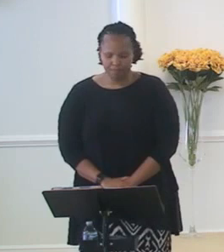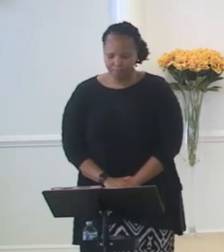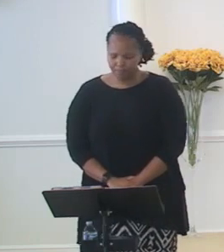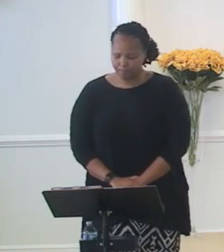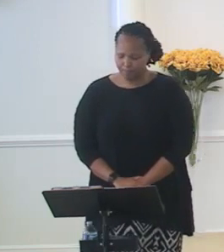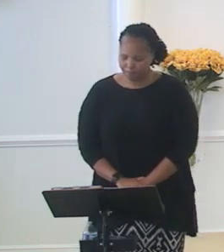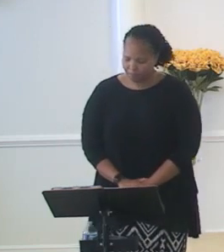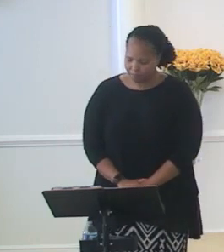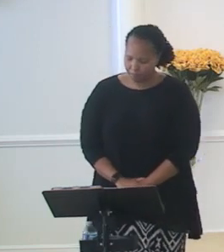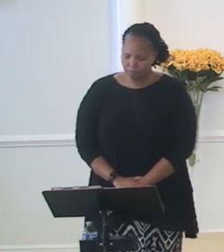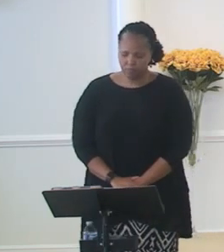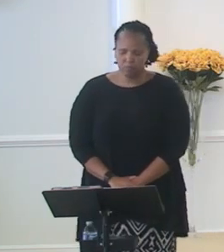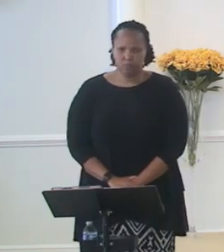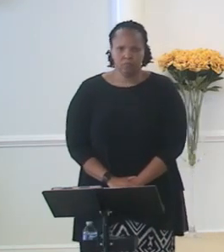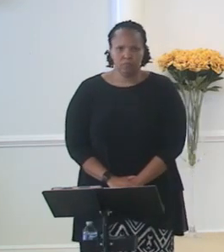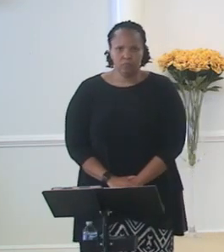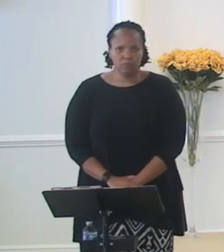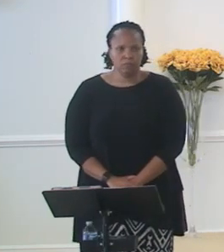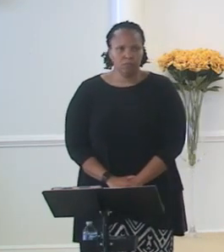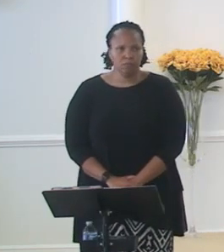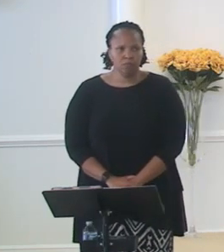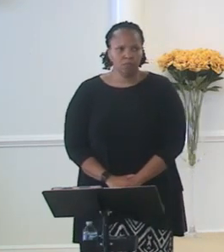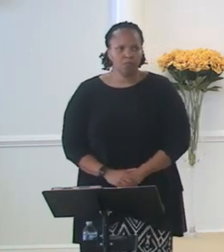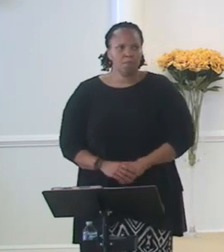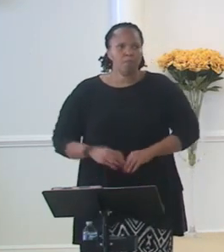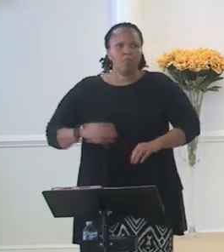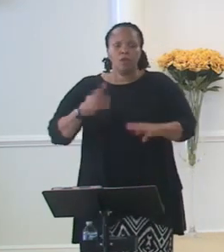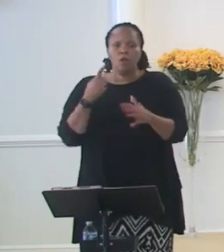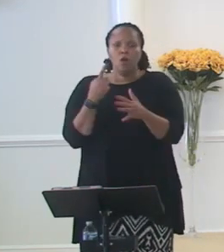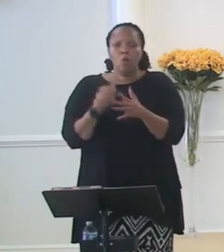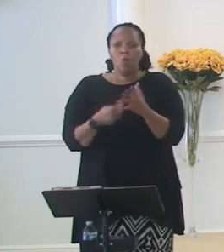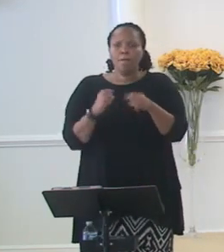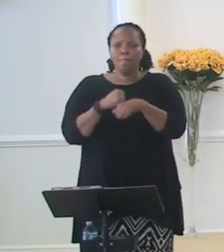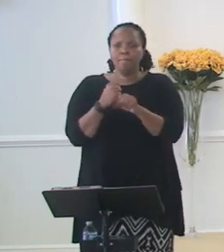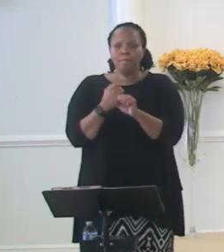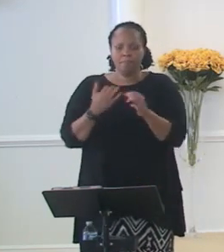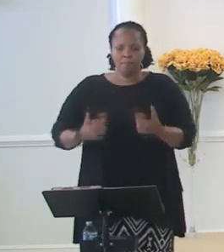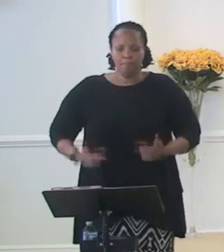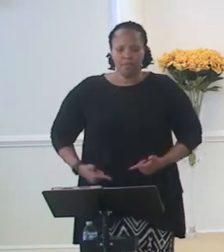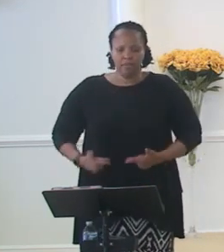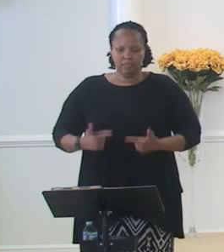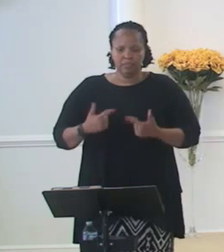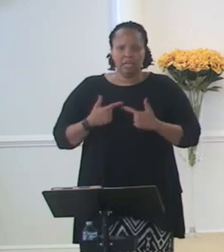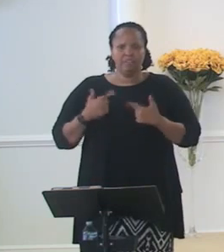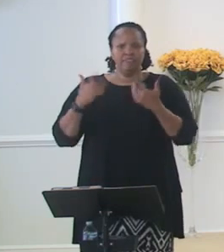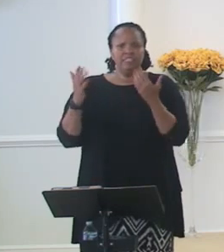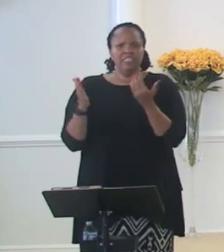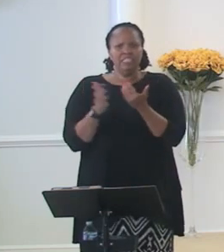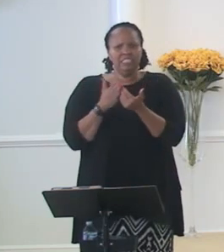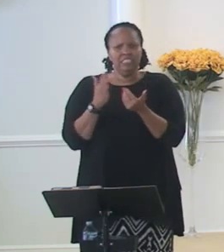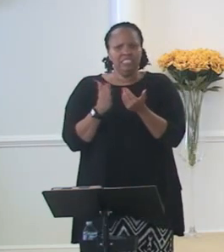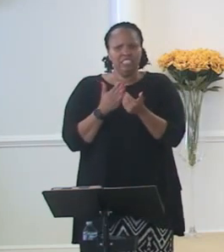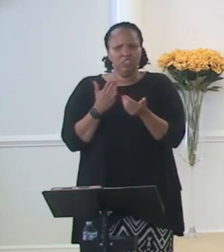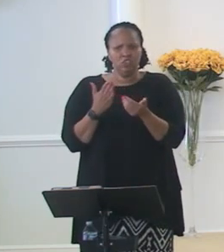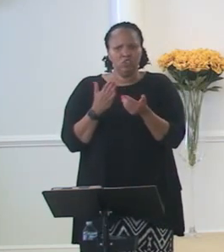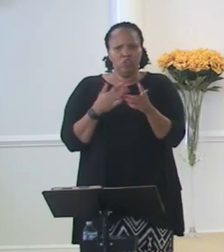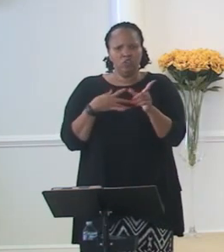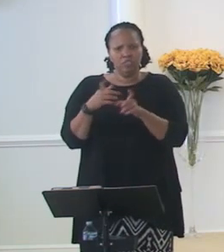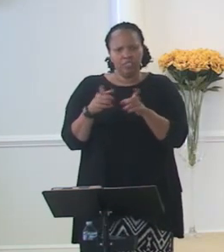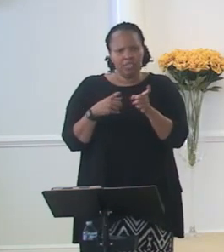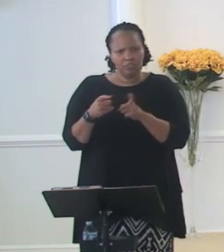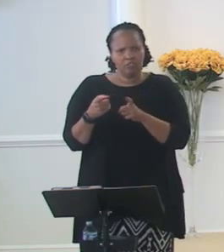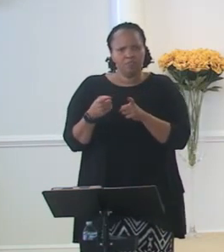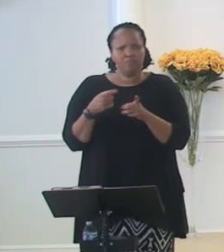What makes life much easier to deal with is what we've been finding out and learning. Is